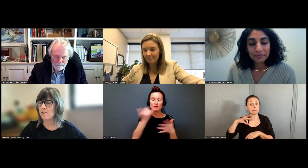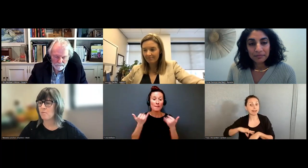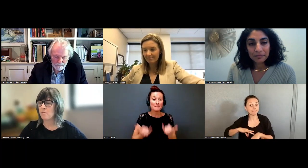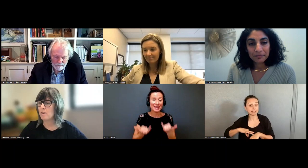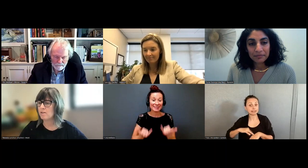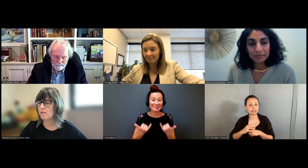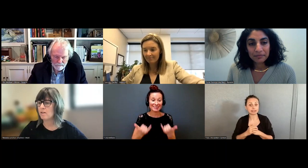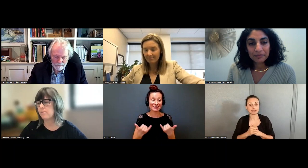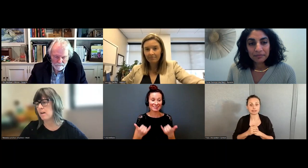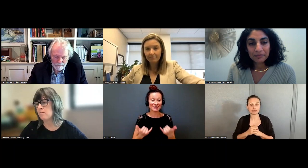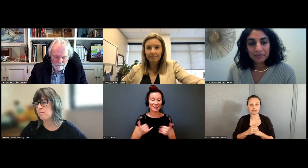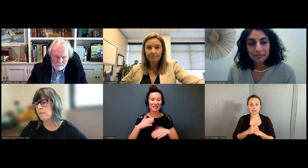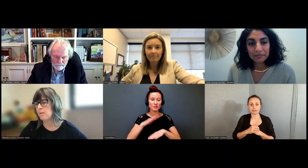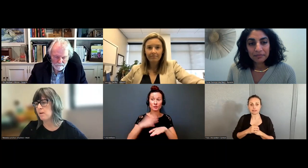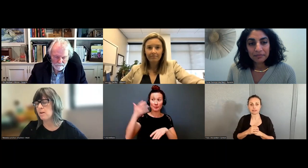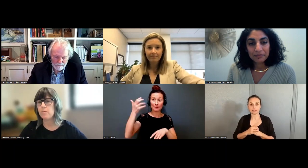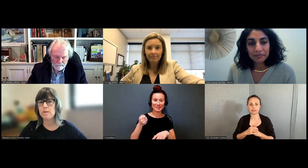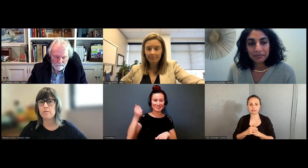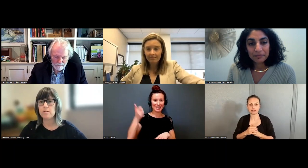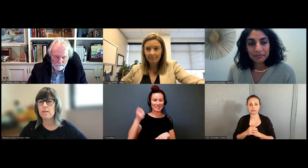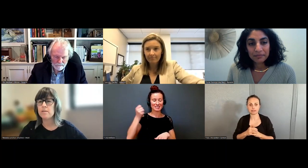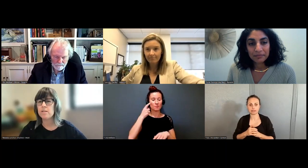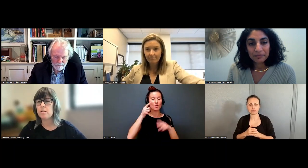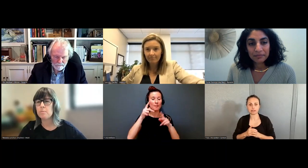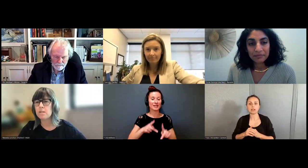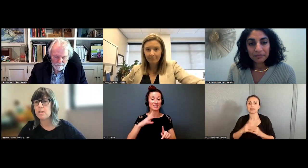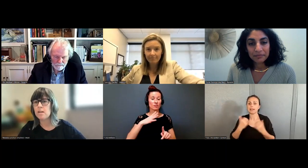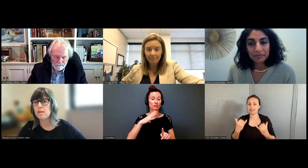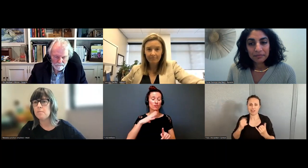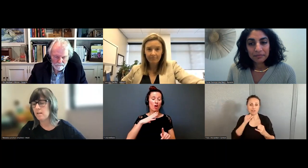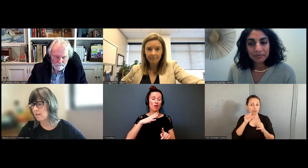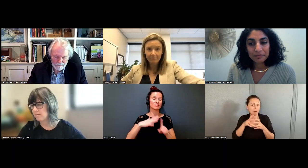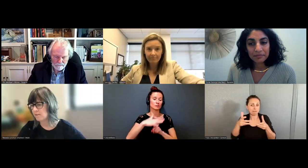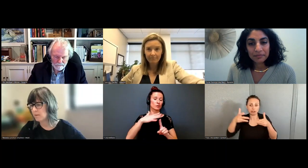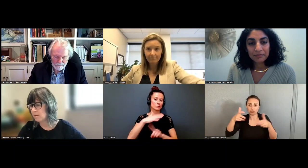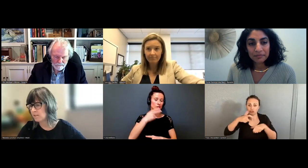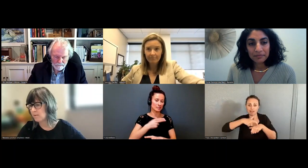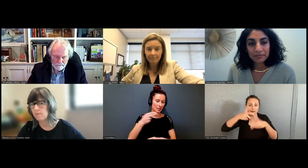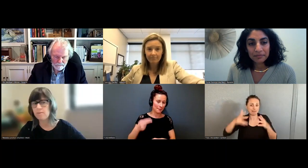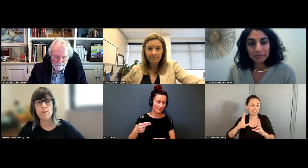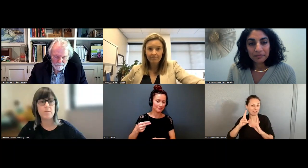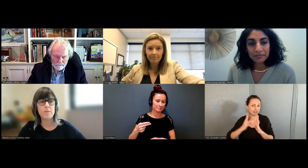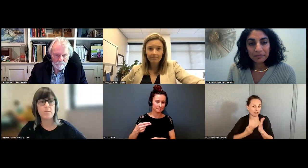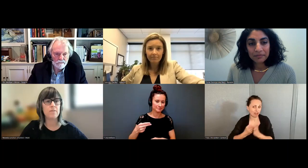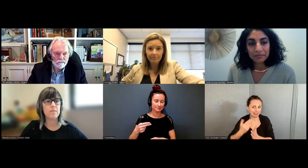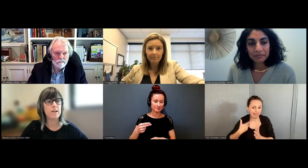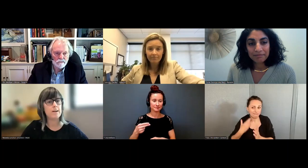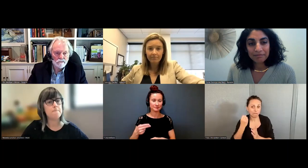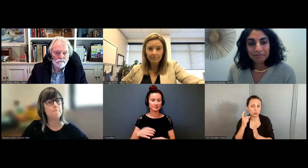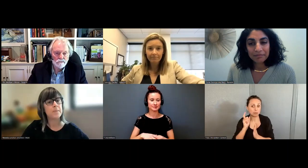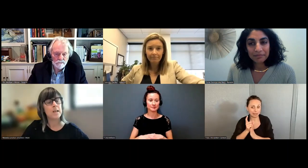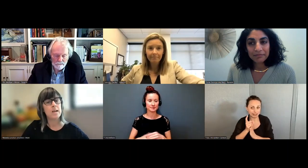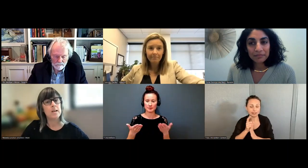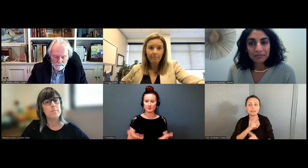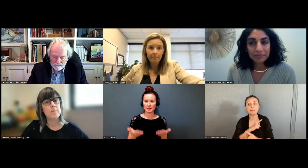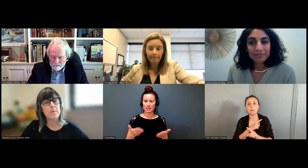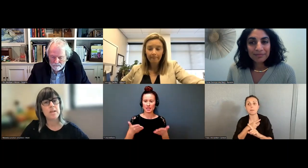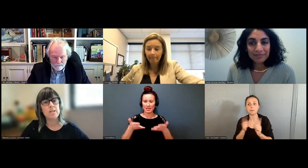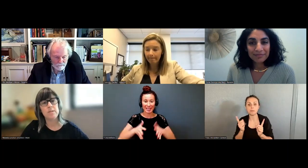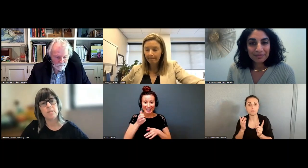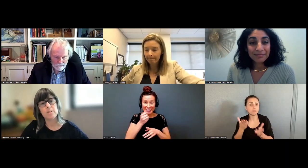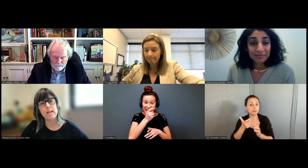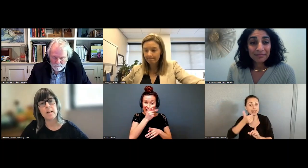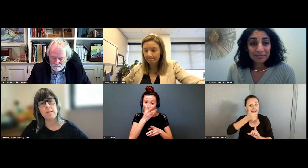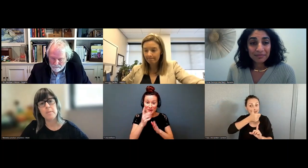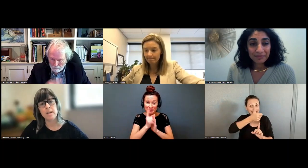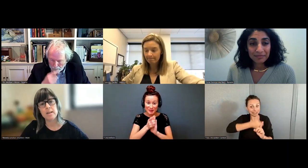guess I wonder if now maybe we don't have too much time left, to be honest. We have a few minutes, but if maybe each